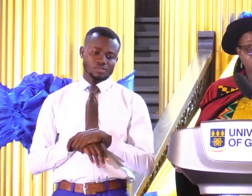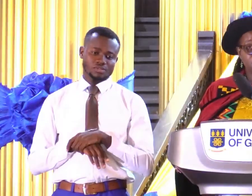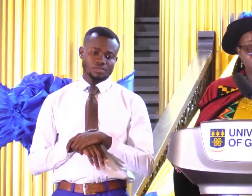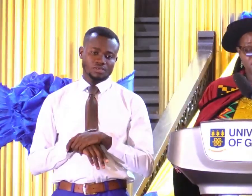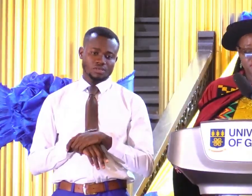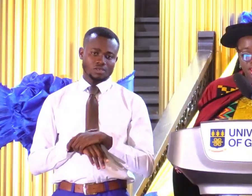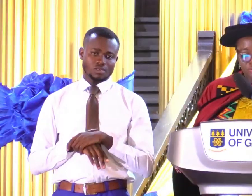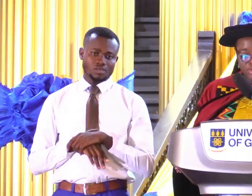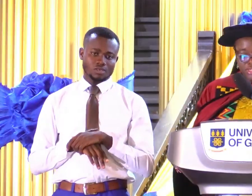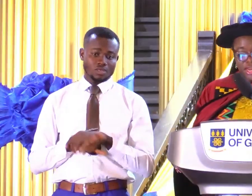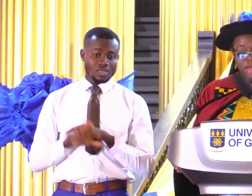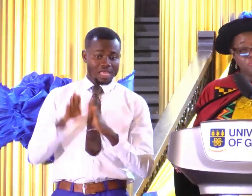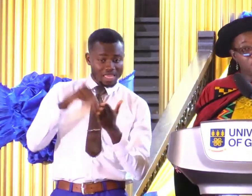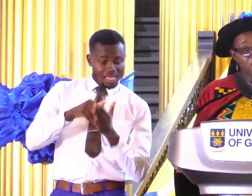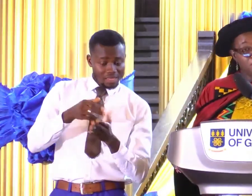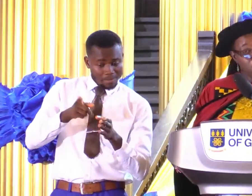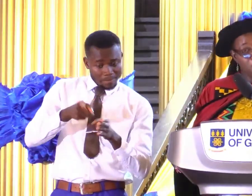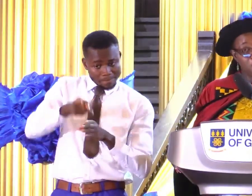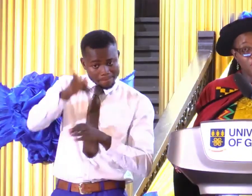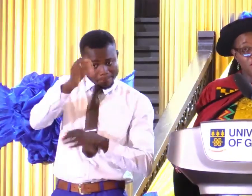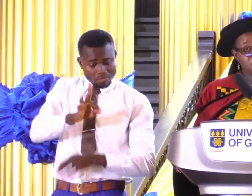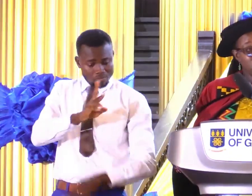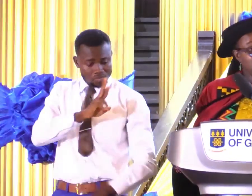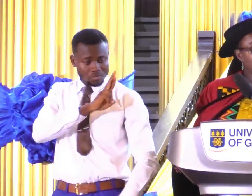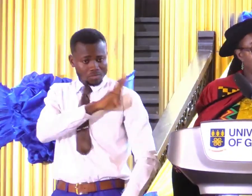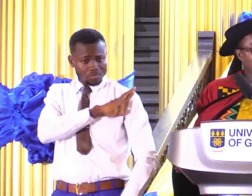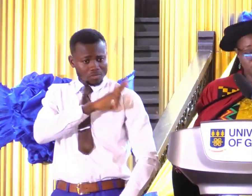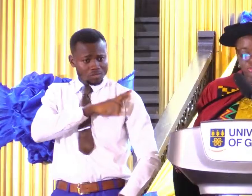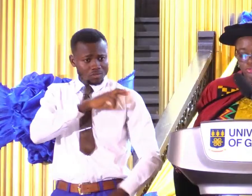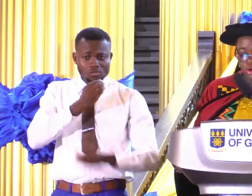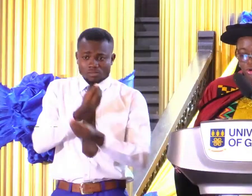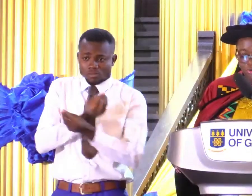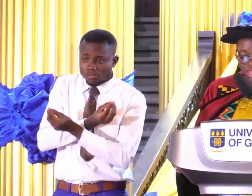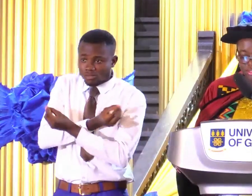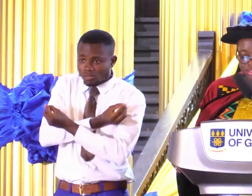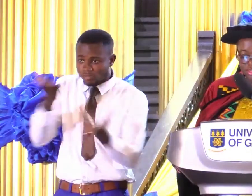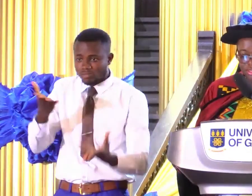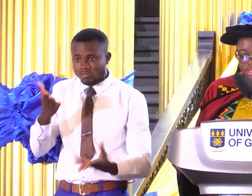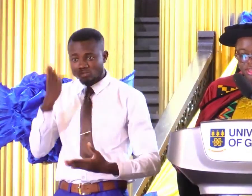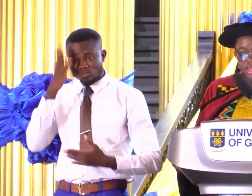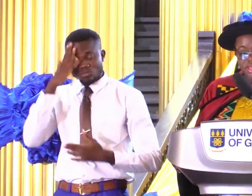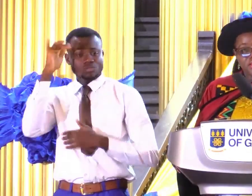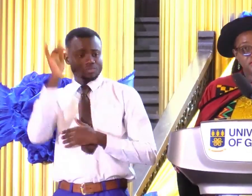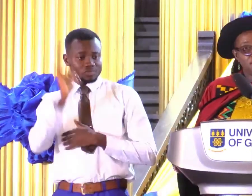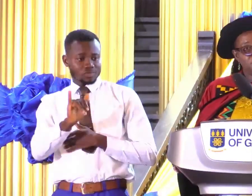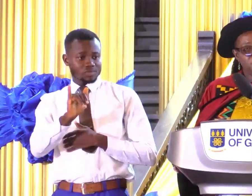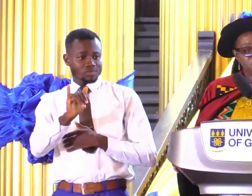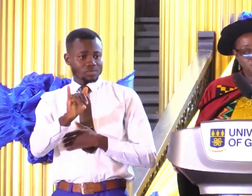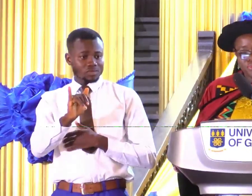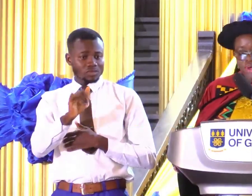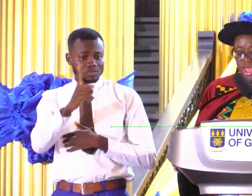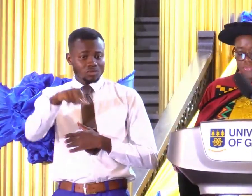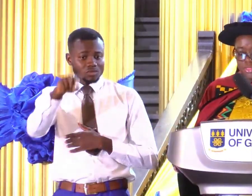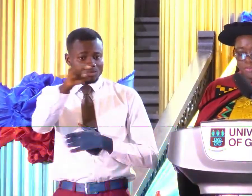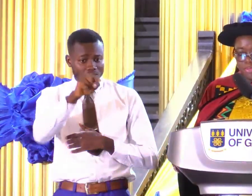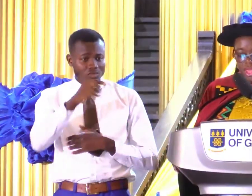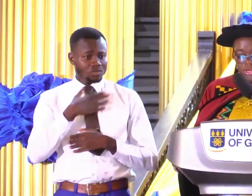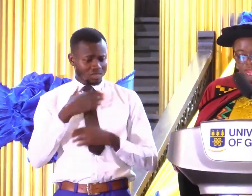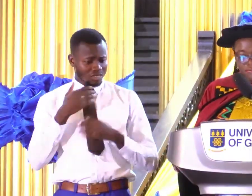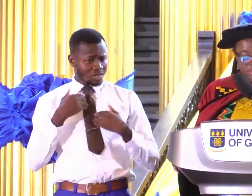Nonetheless, Professor Regina Appiah-Opong has made it clear to all of us that we do have